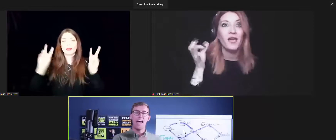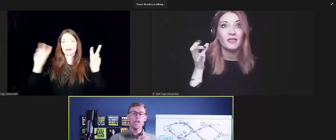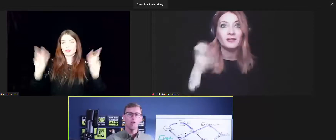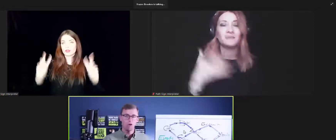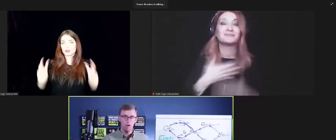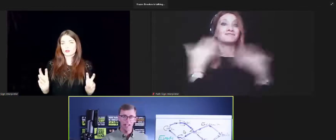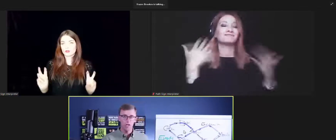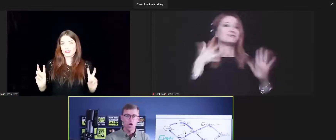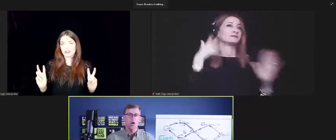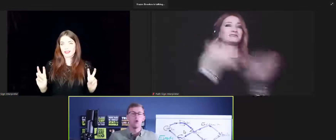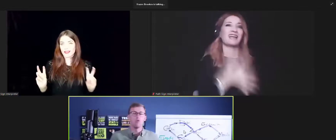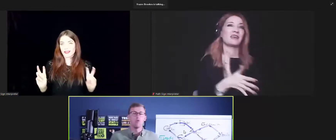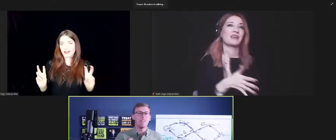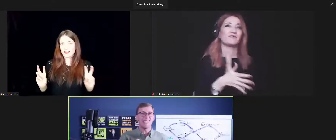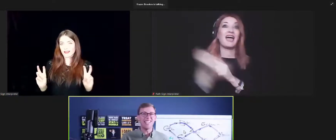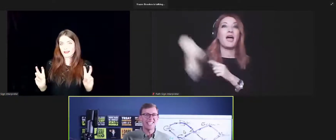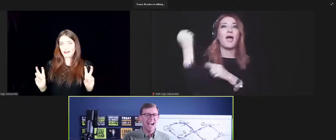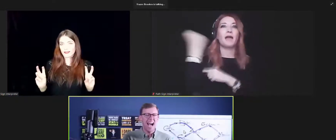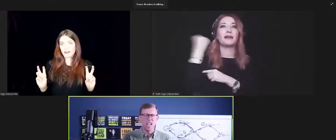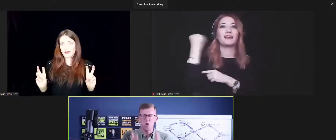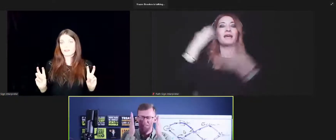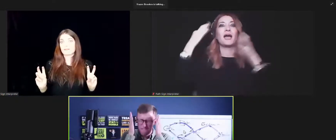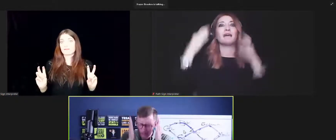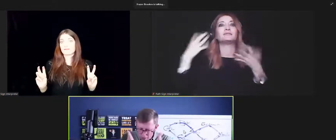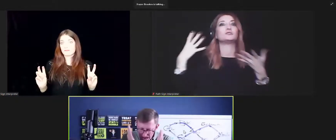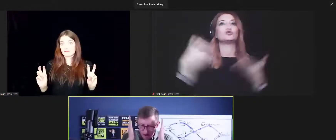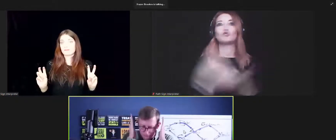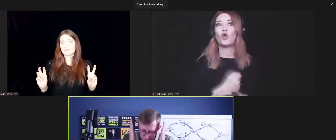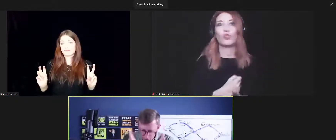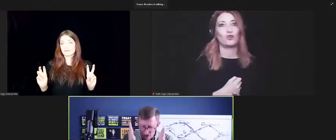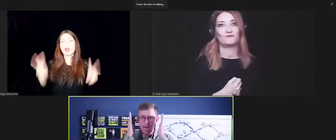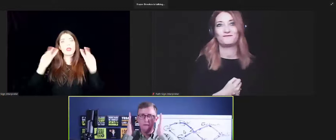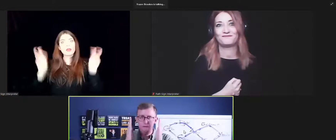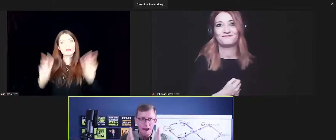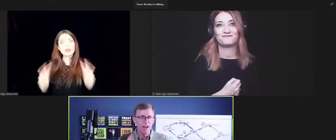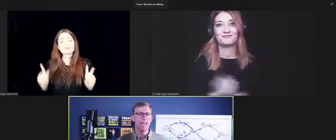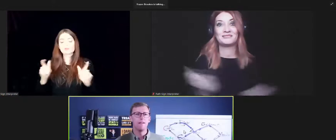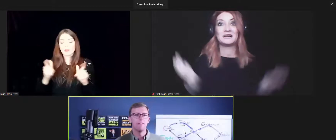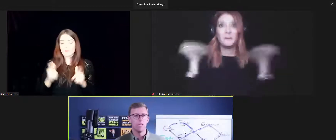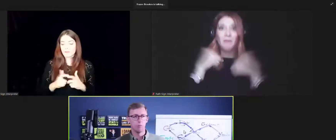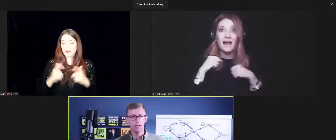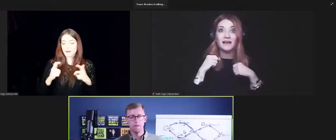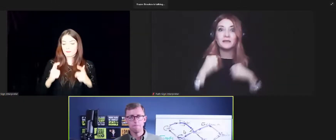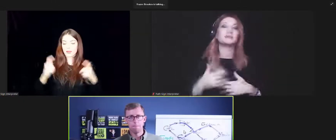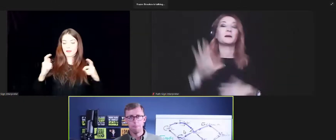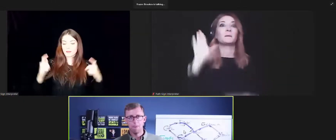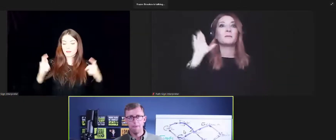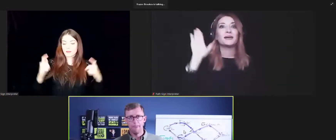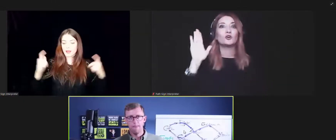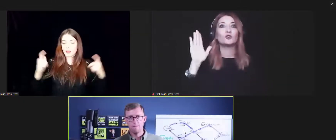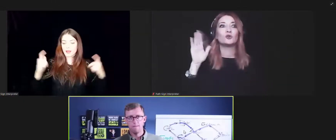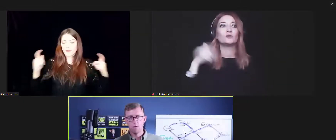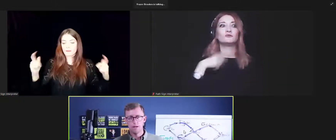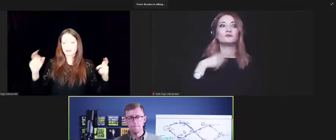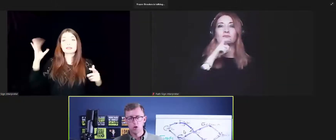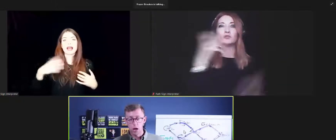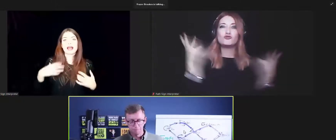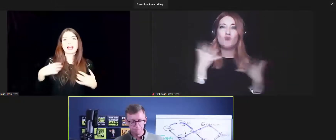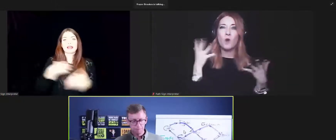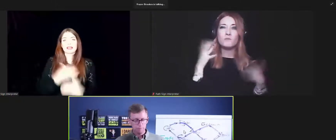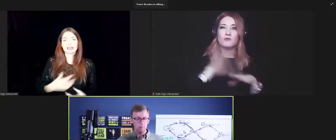let go of regrets, you reset, and you're very, very, very disciplined.